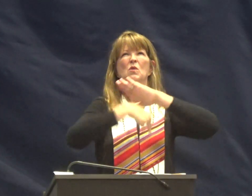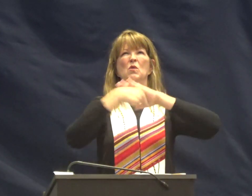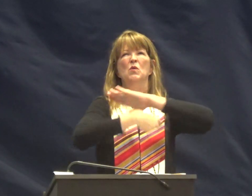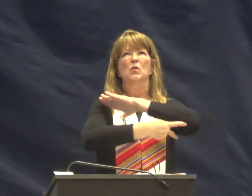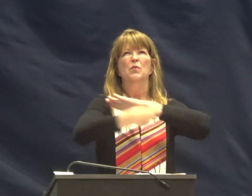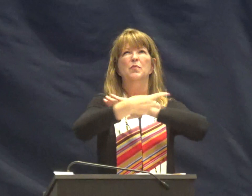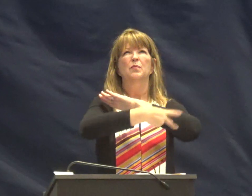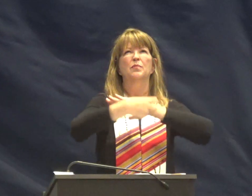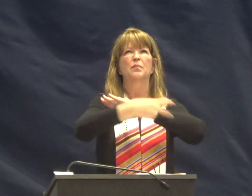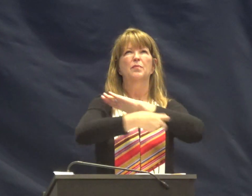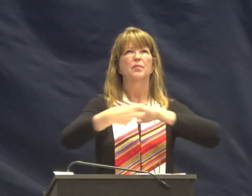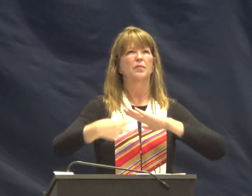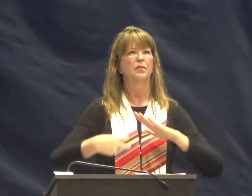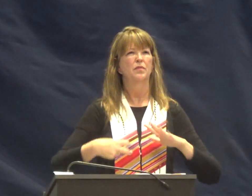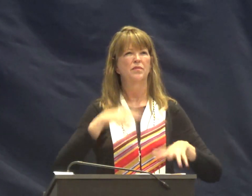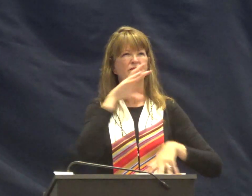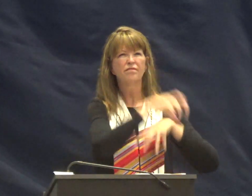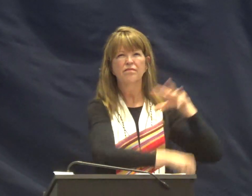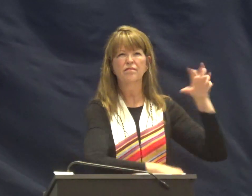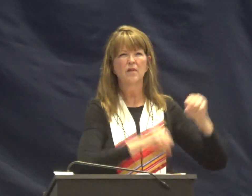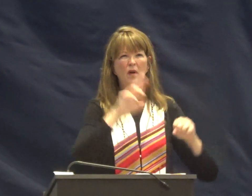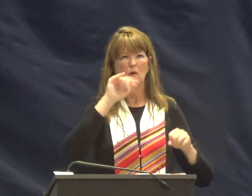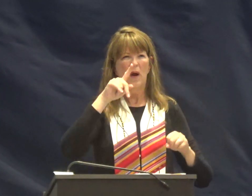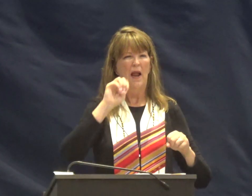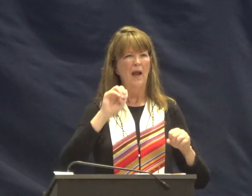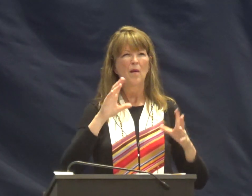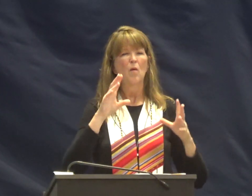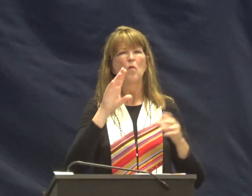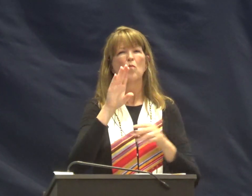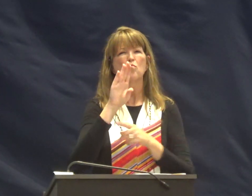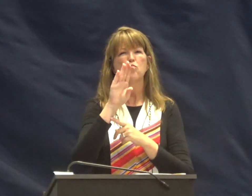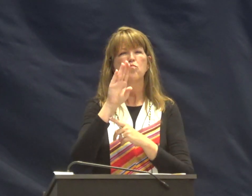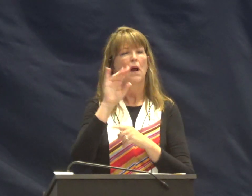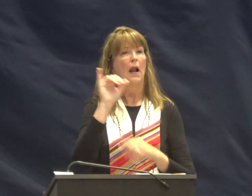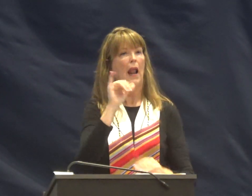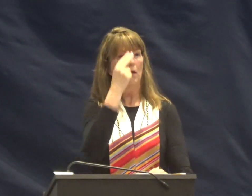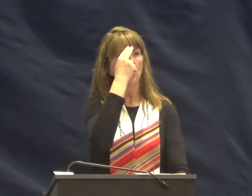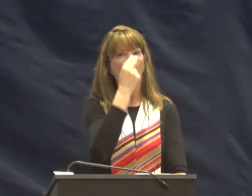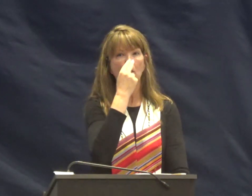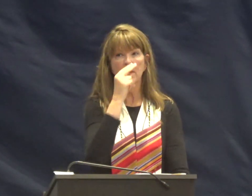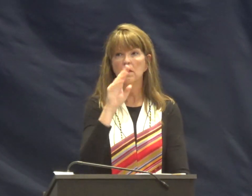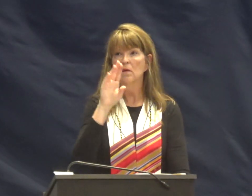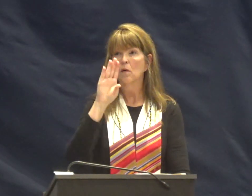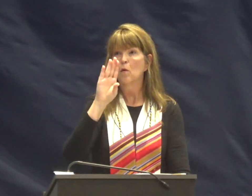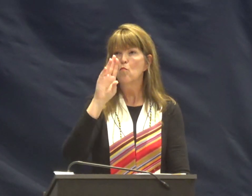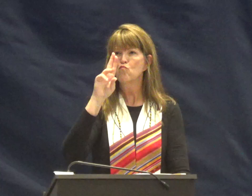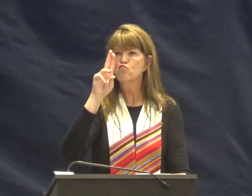that there was a distinct group of people that were there to kill your people?